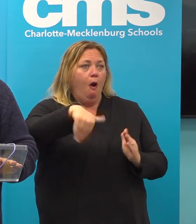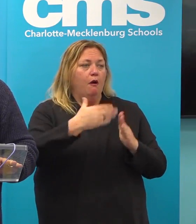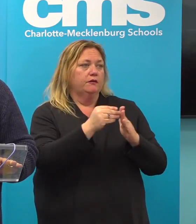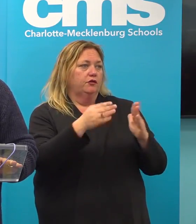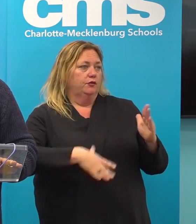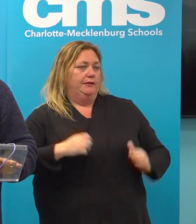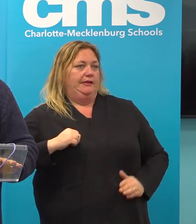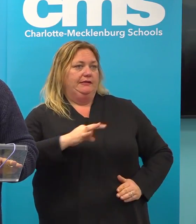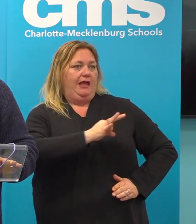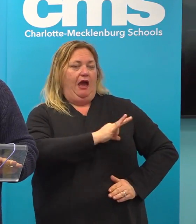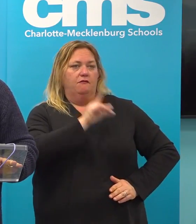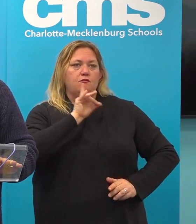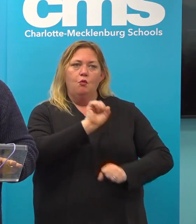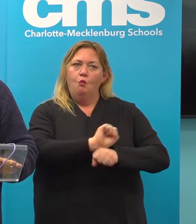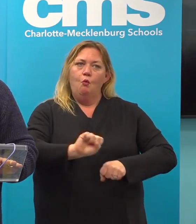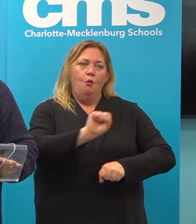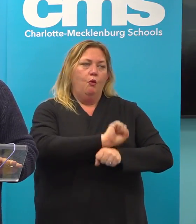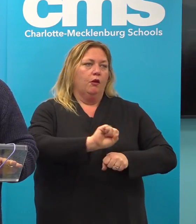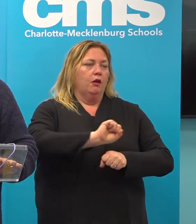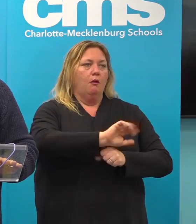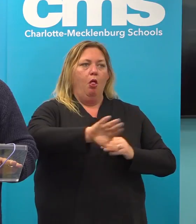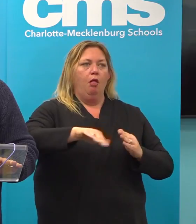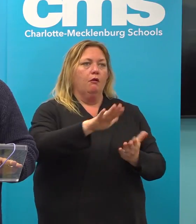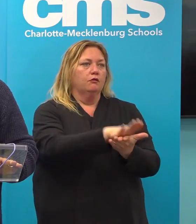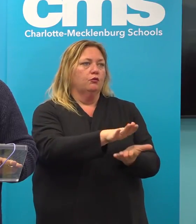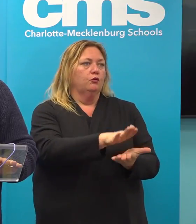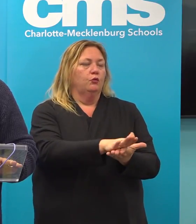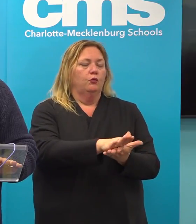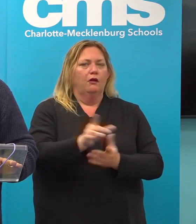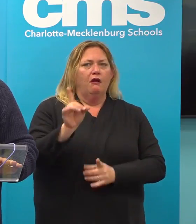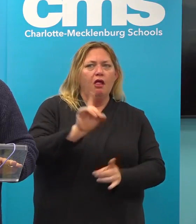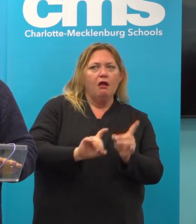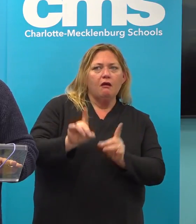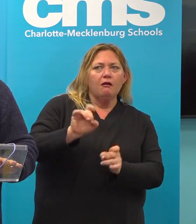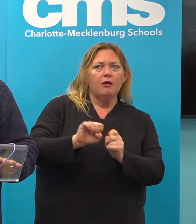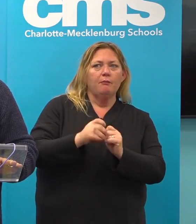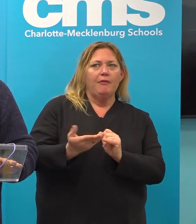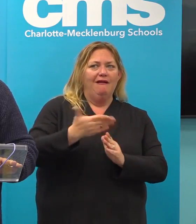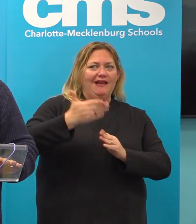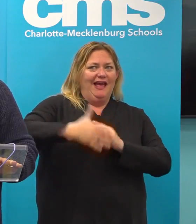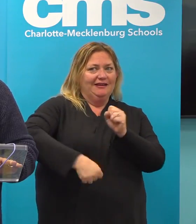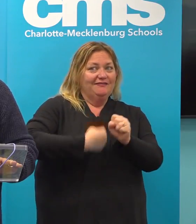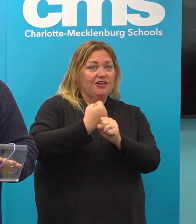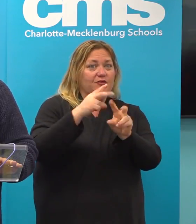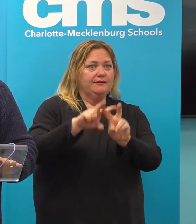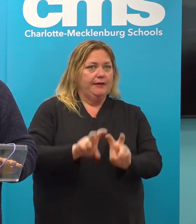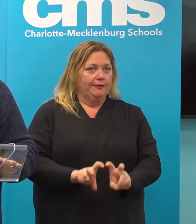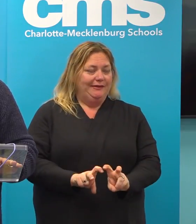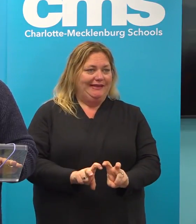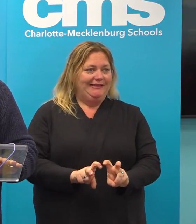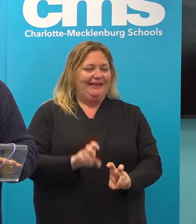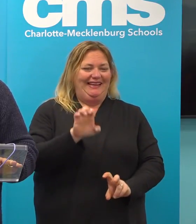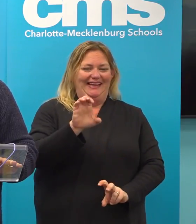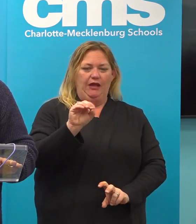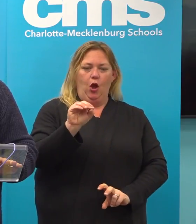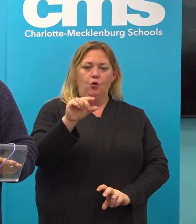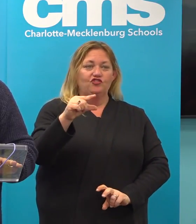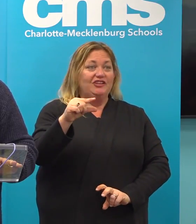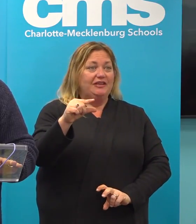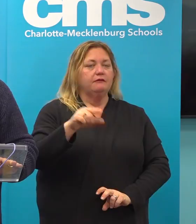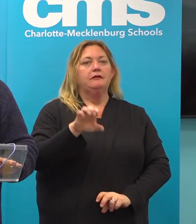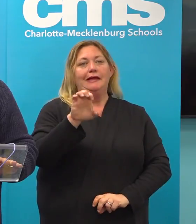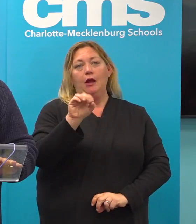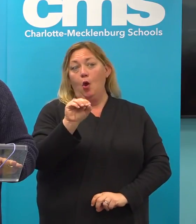and staff who have been working across our schools and are asking questions about end-of-year assessments, that's EOGs and